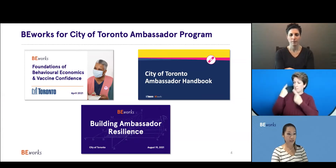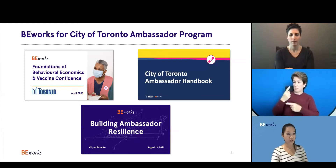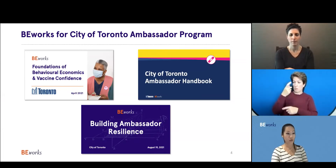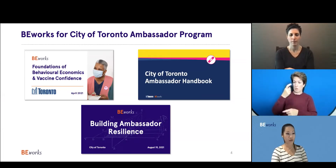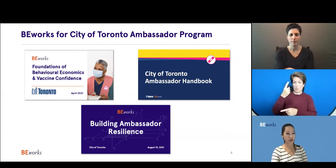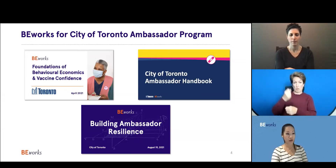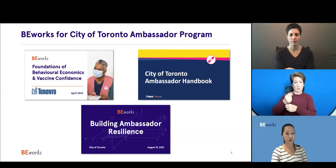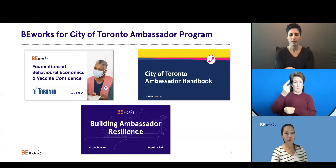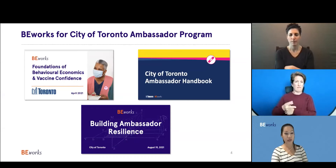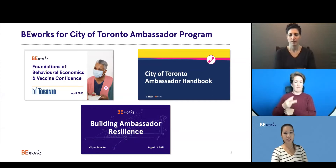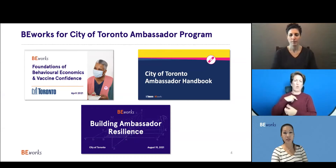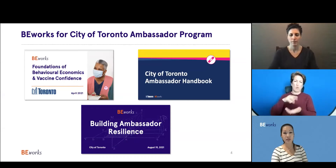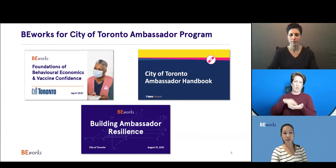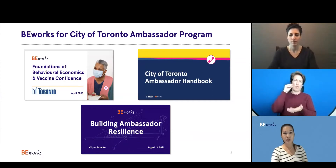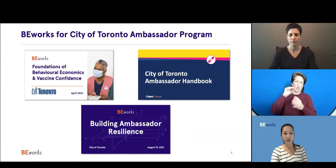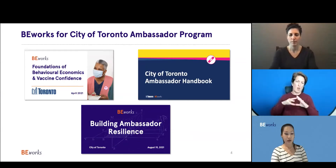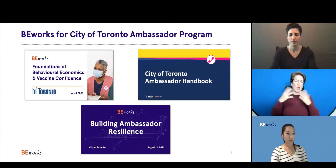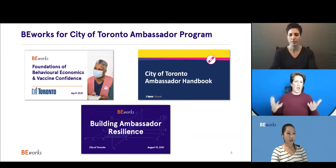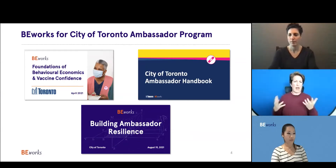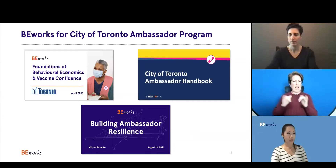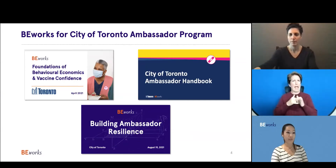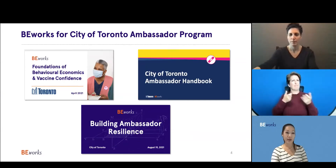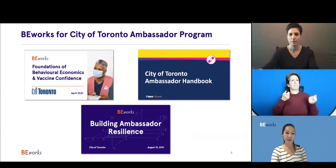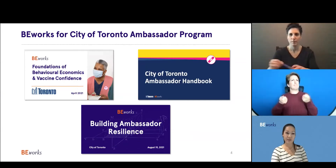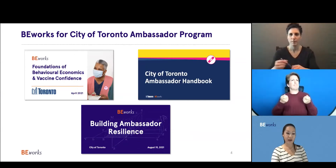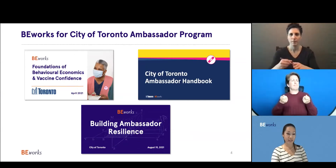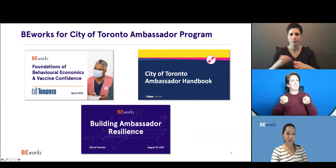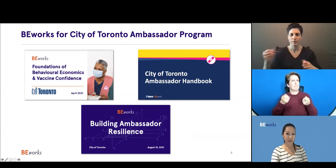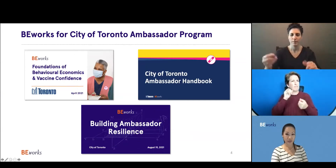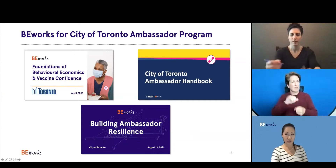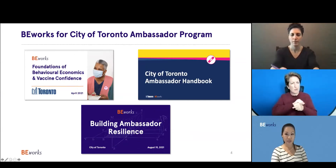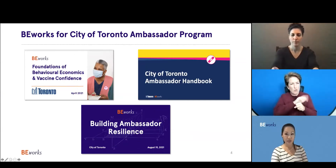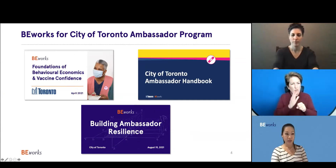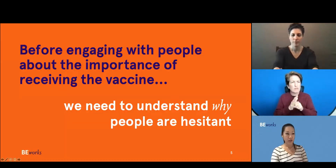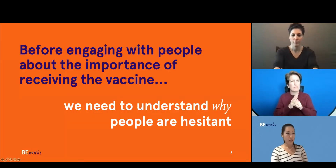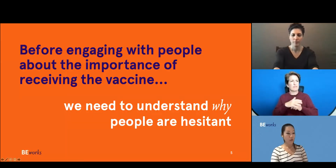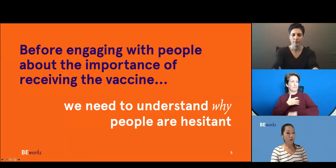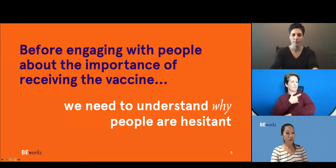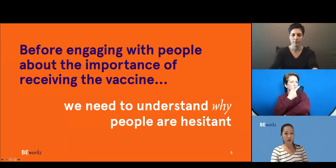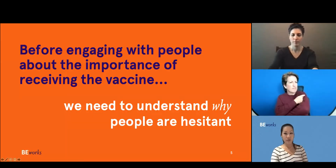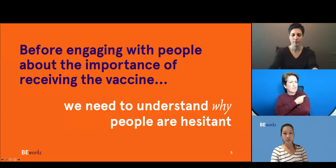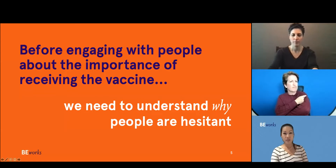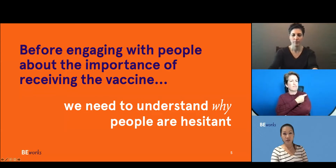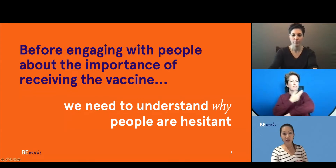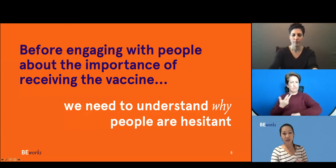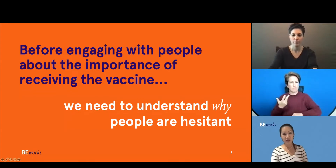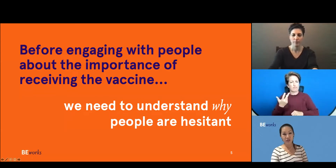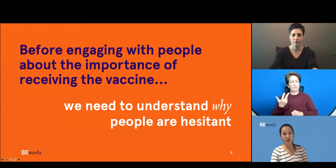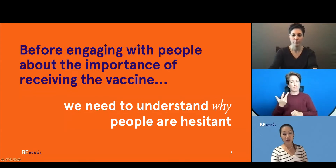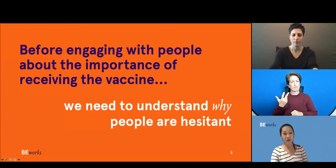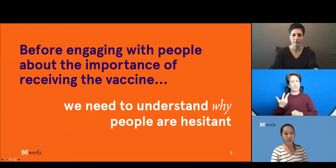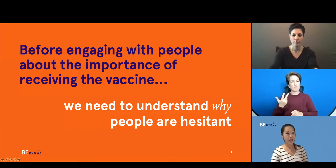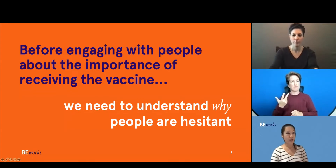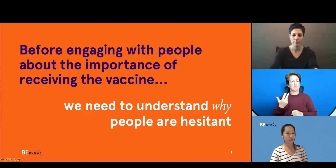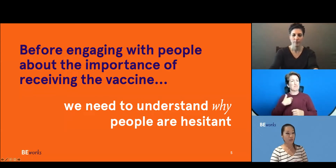to deal with COVID-19 and pandemic and vaccinations. And what we learned, in a